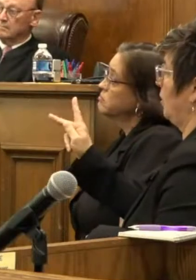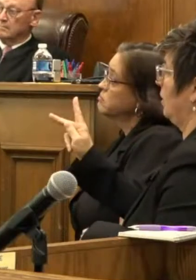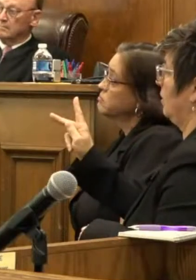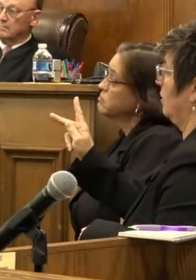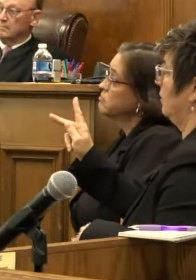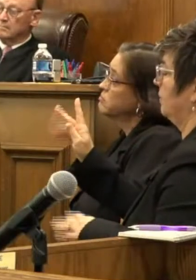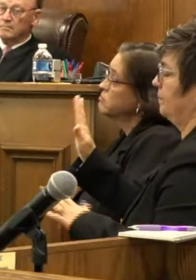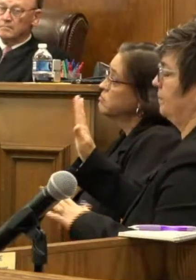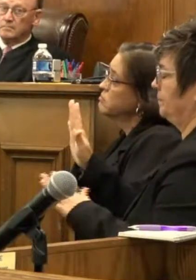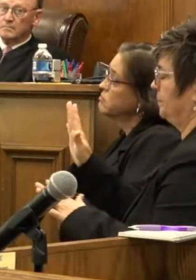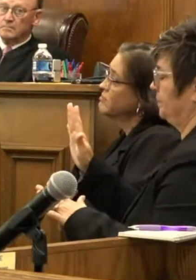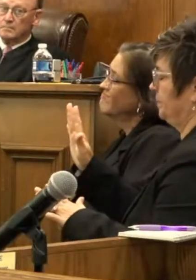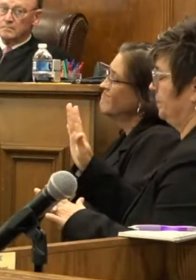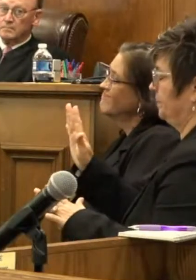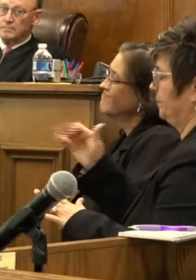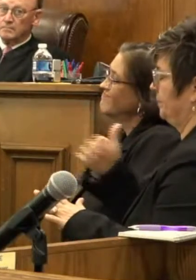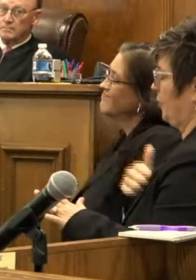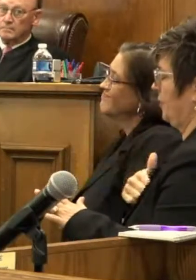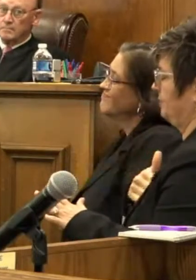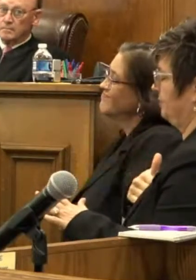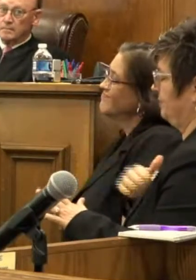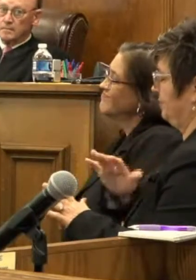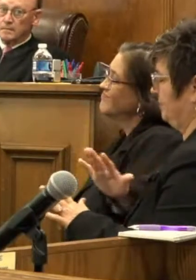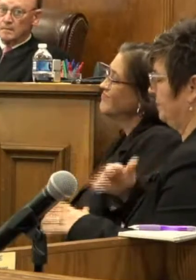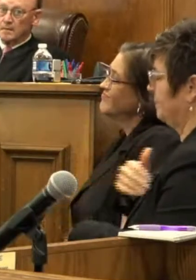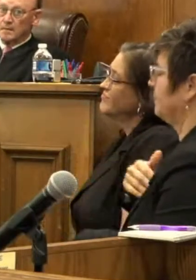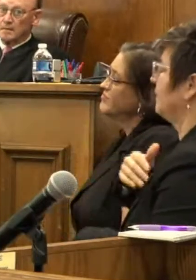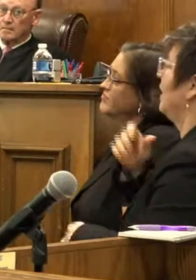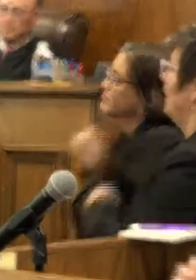I'm sorry, 2020.